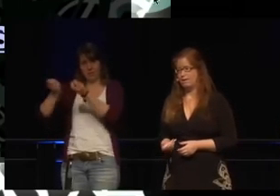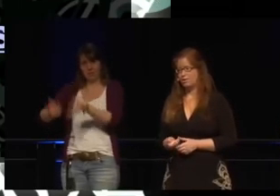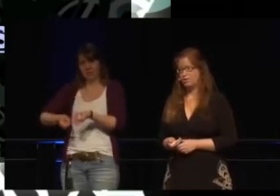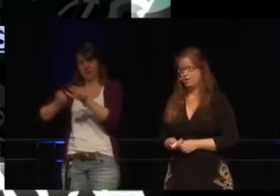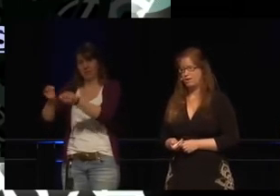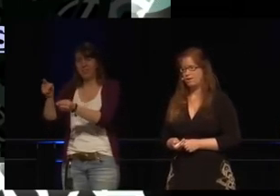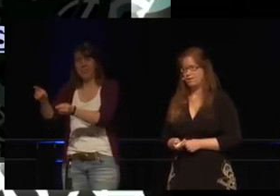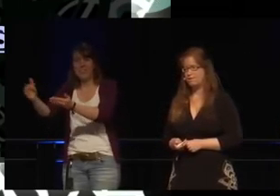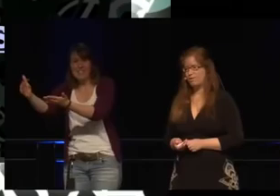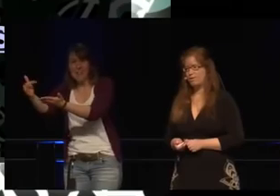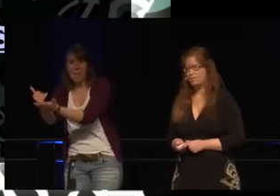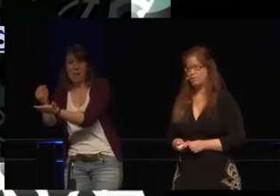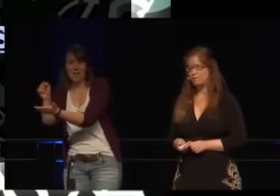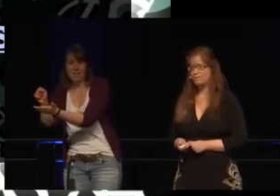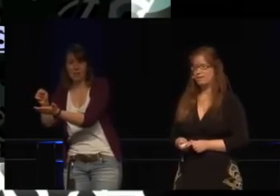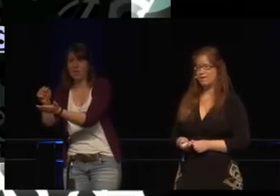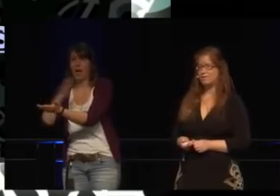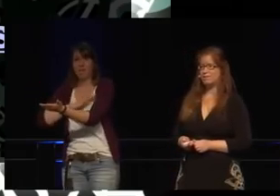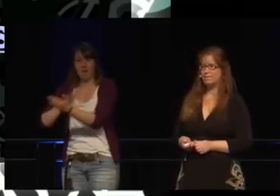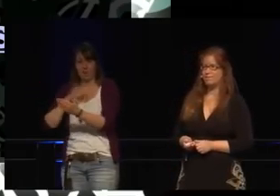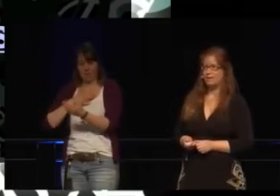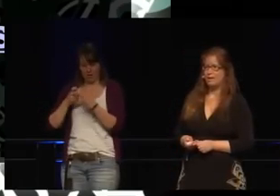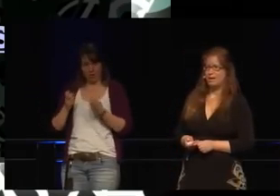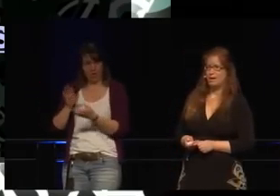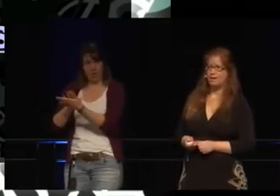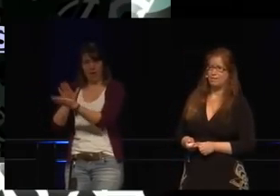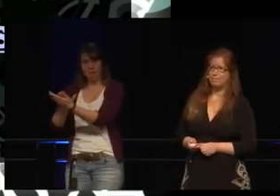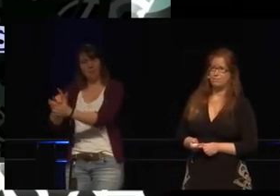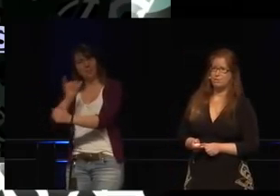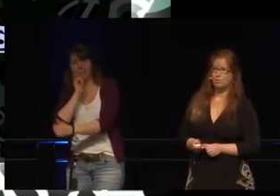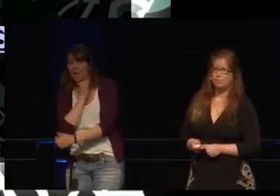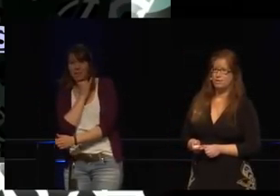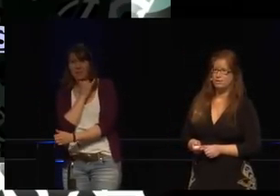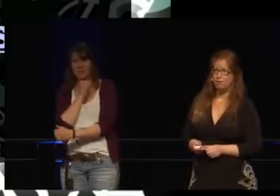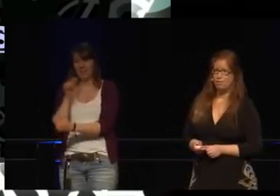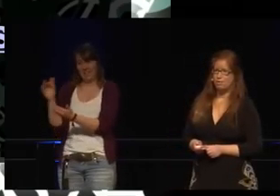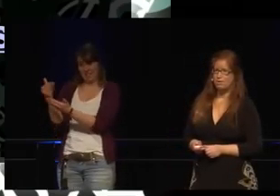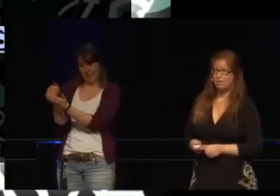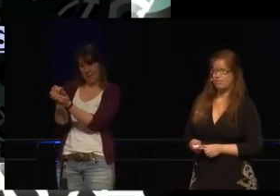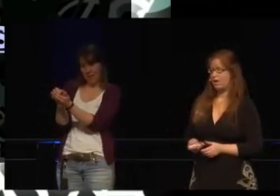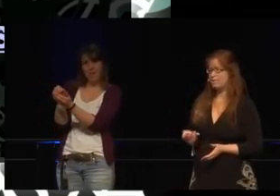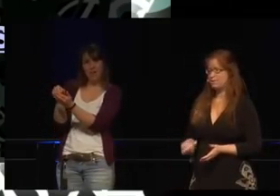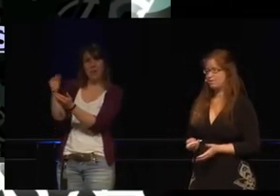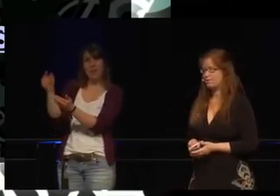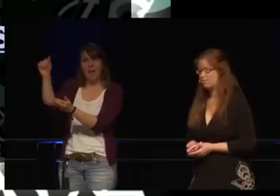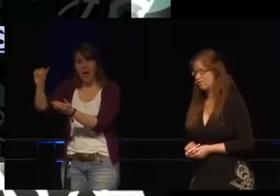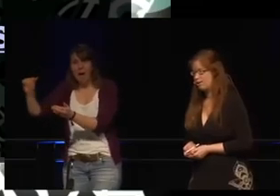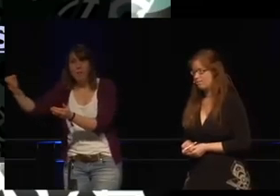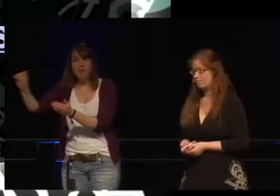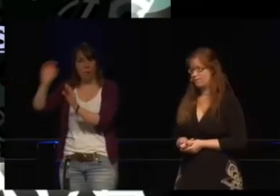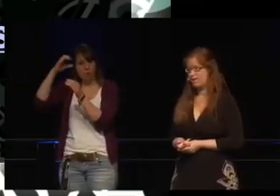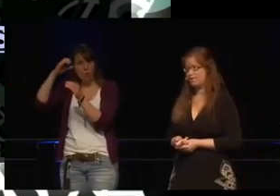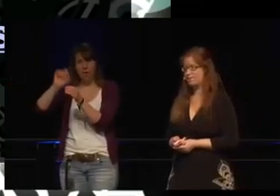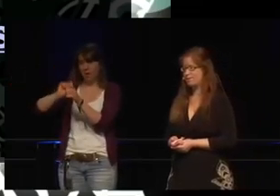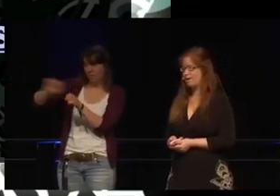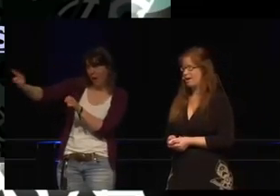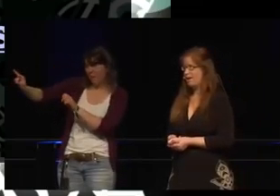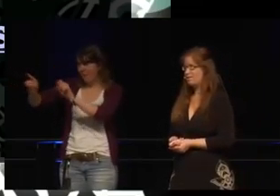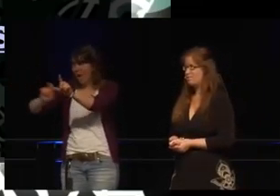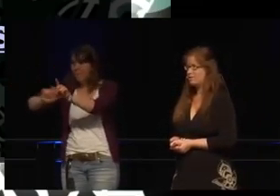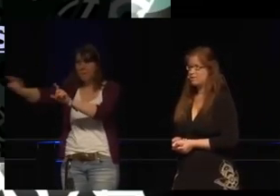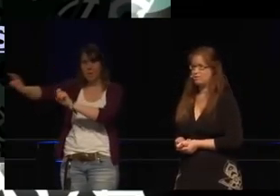and their personalities. And those devices will learn more and more information about you. And this information